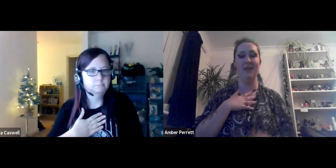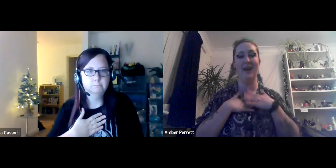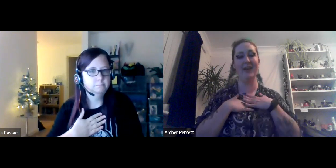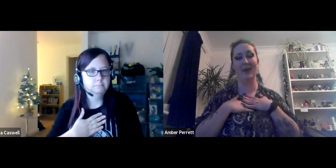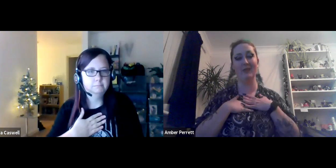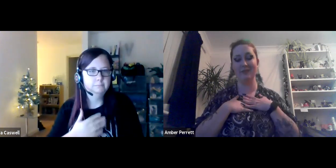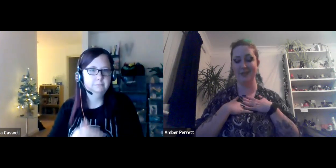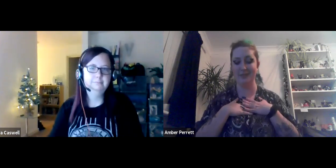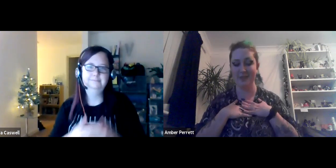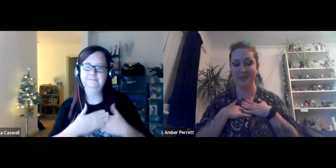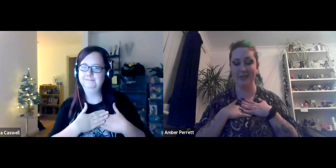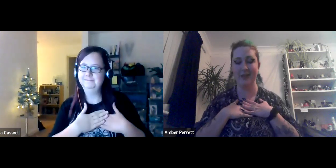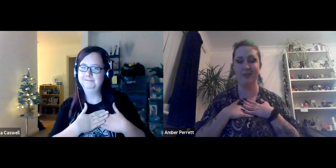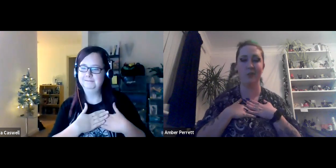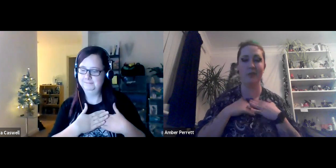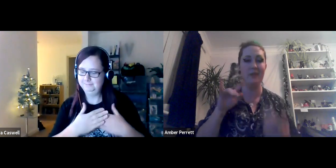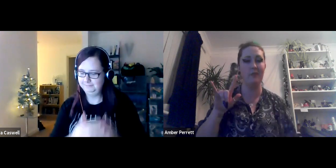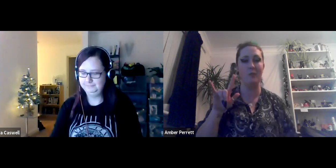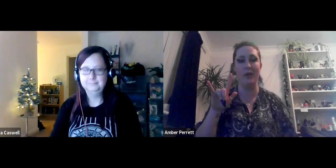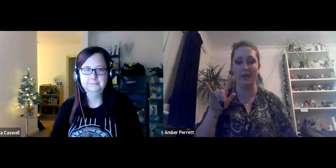and love, obviously with the two hands, or the informal way, love.